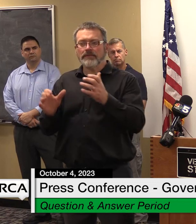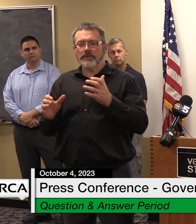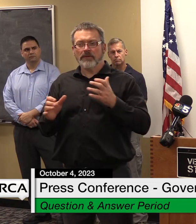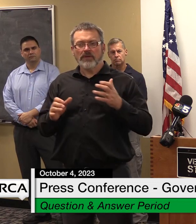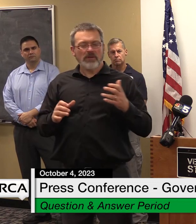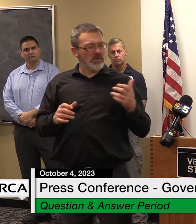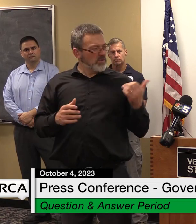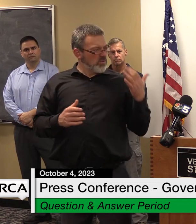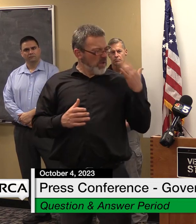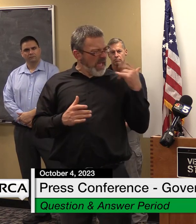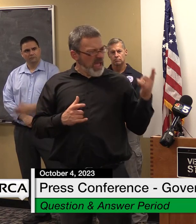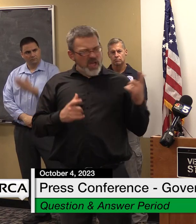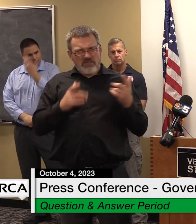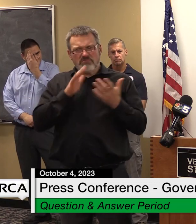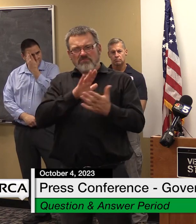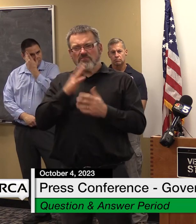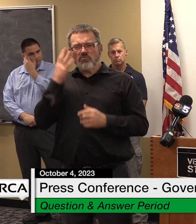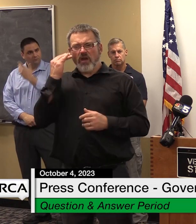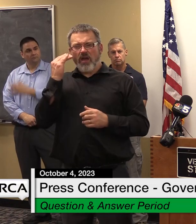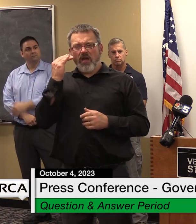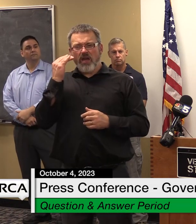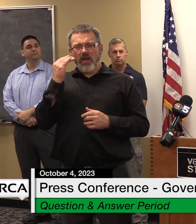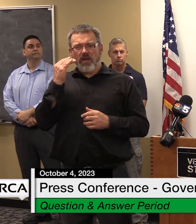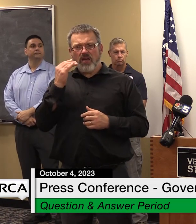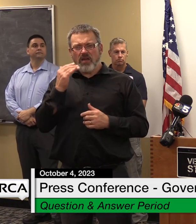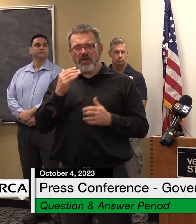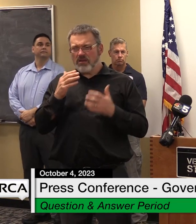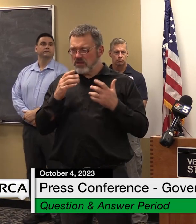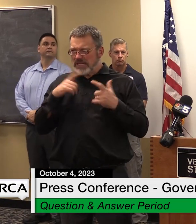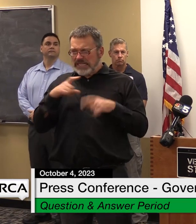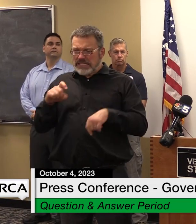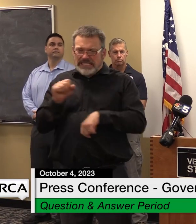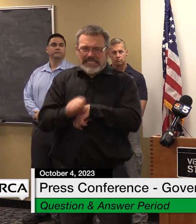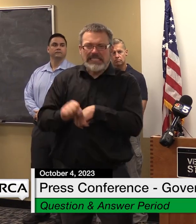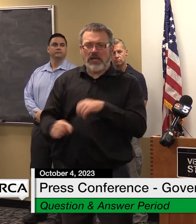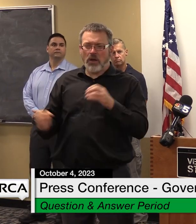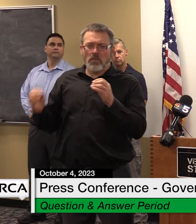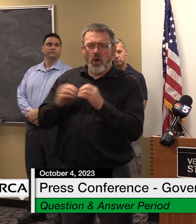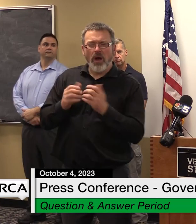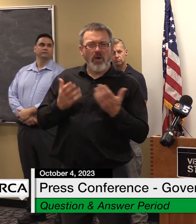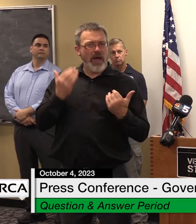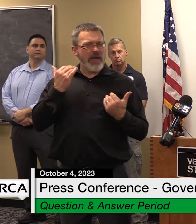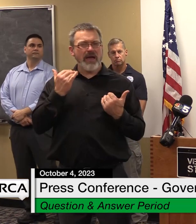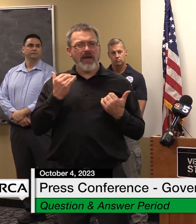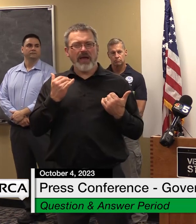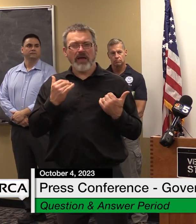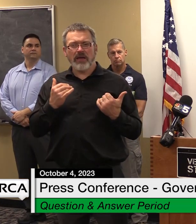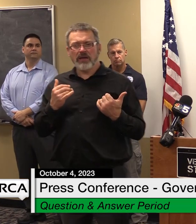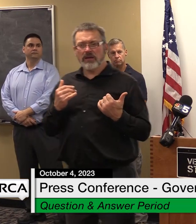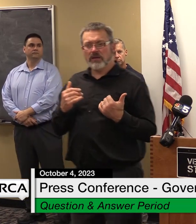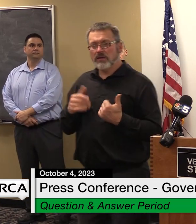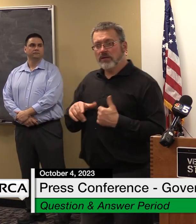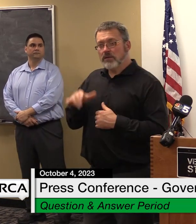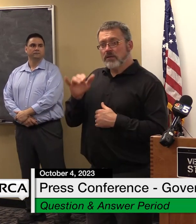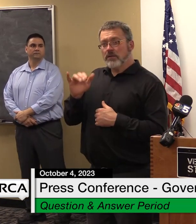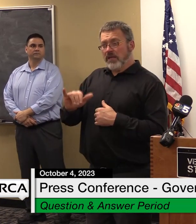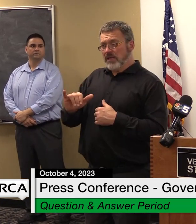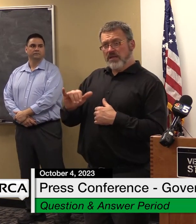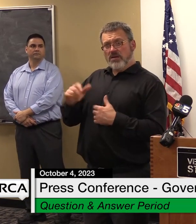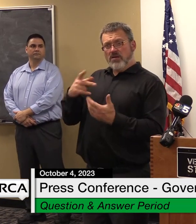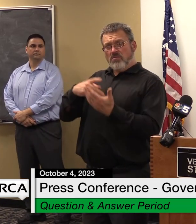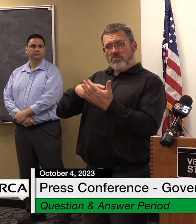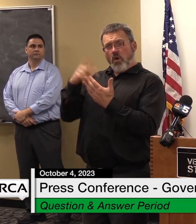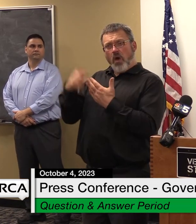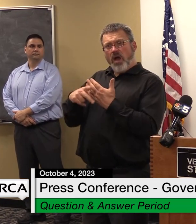That we just need to double down on what we are doing? Because we saw success with that program, with that model, in the